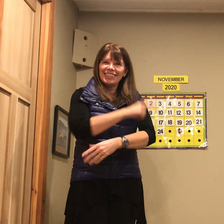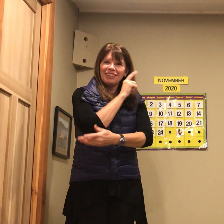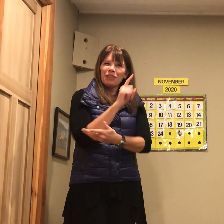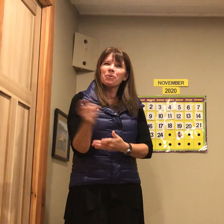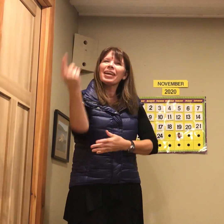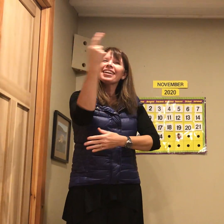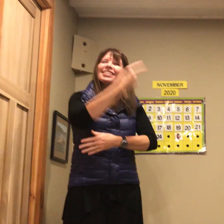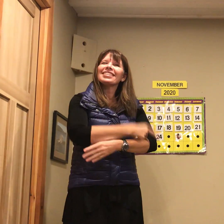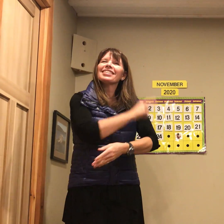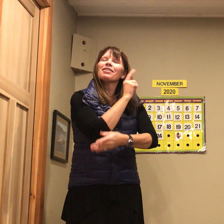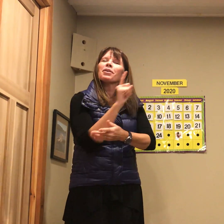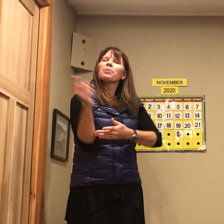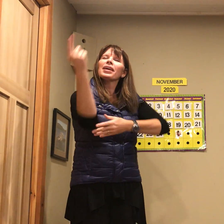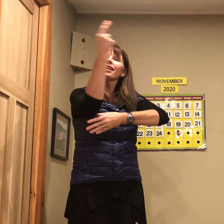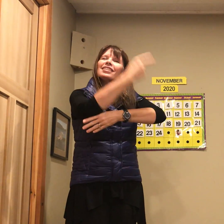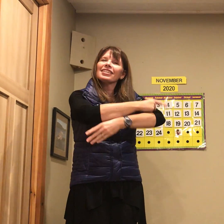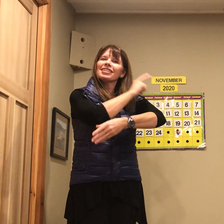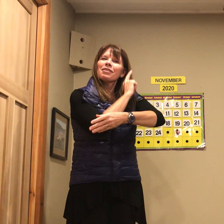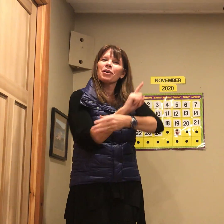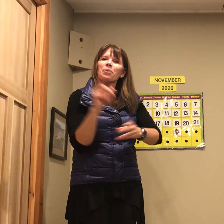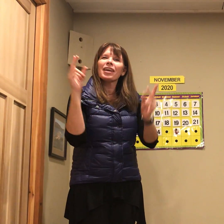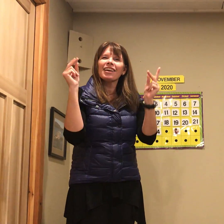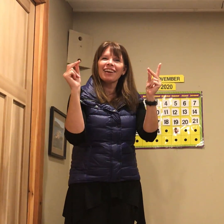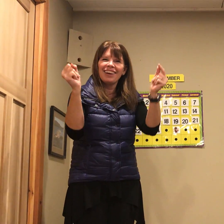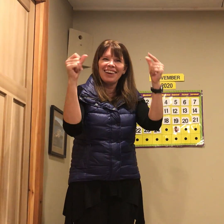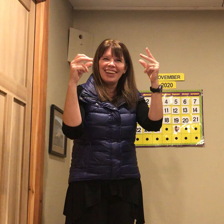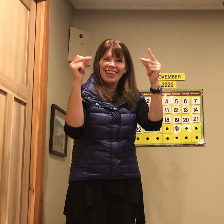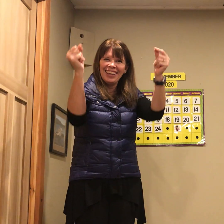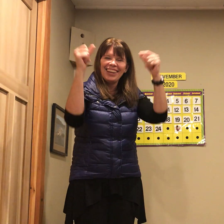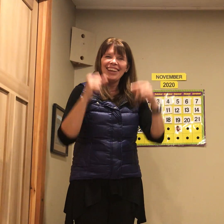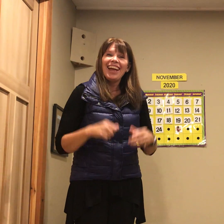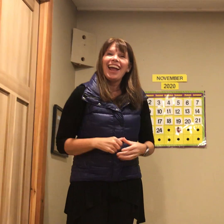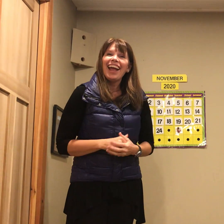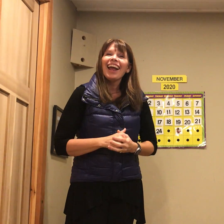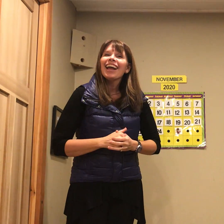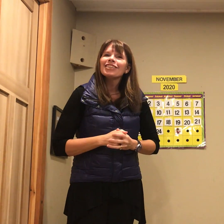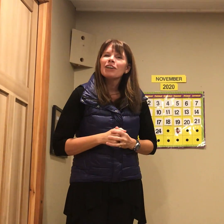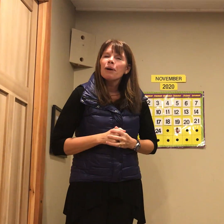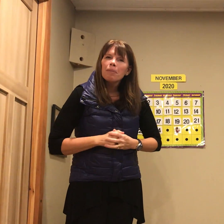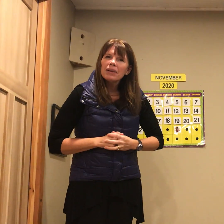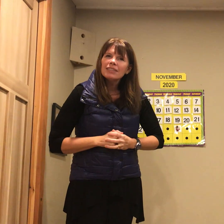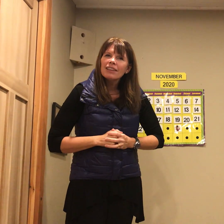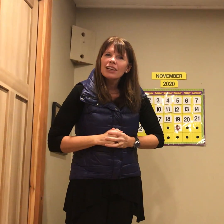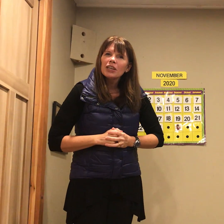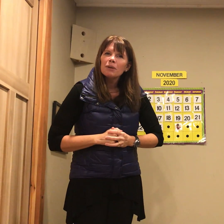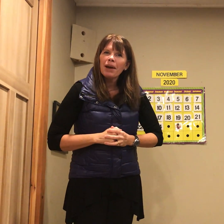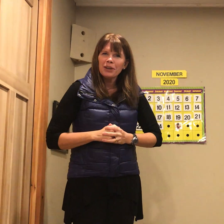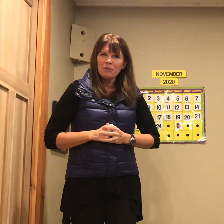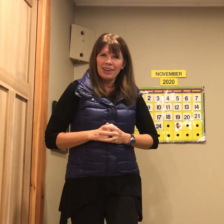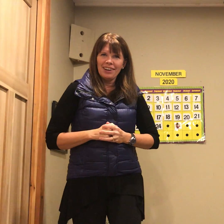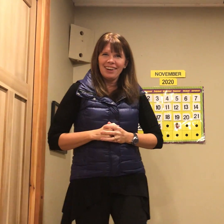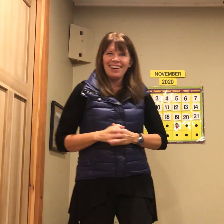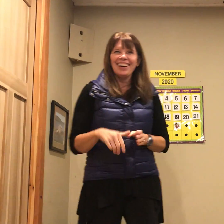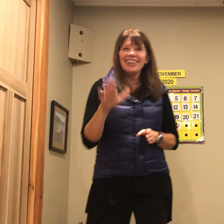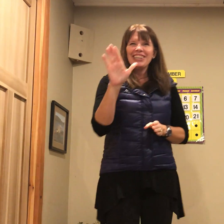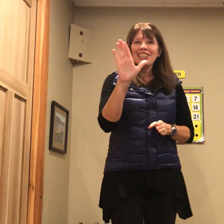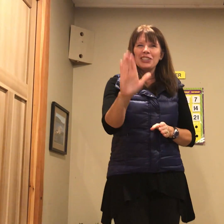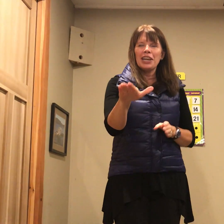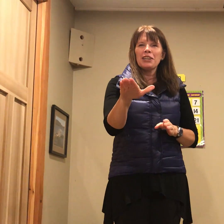of the Week. Days of the Week. Days of the Week. And our months of the year, Macarena.